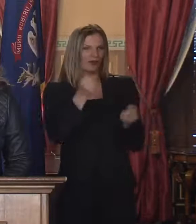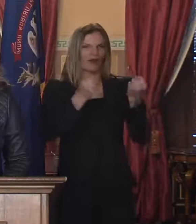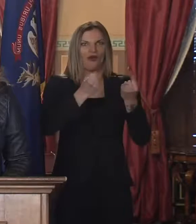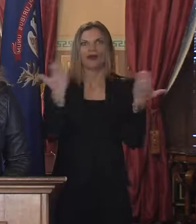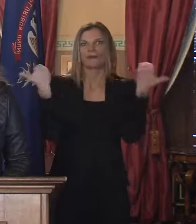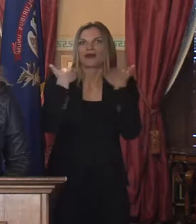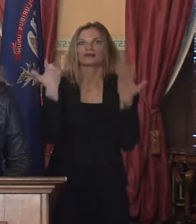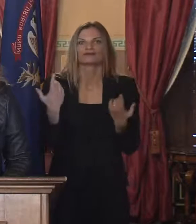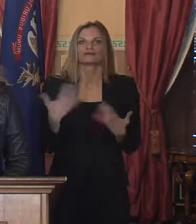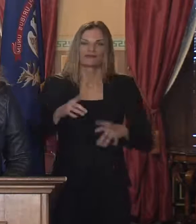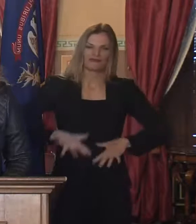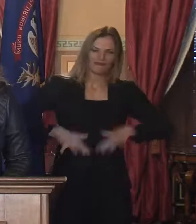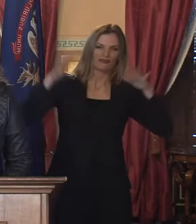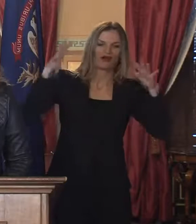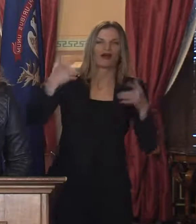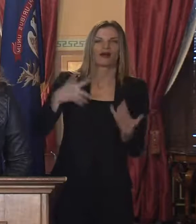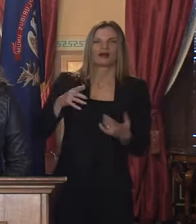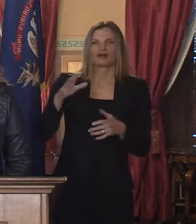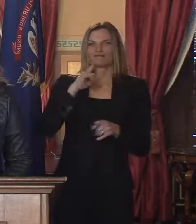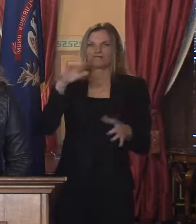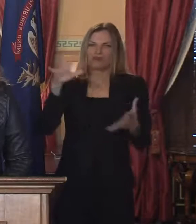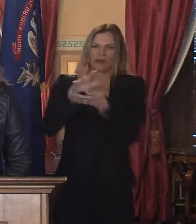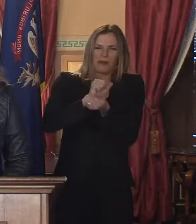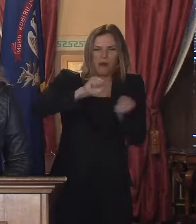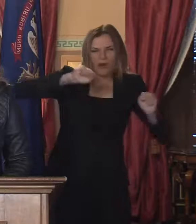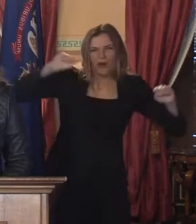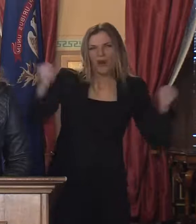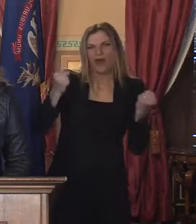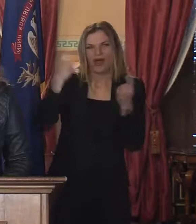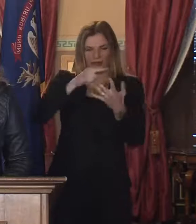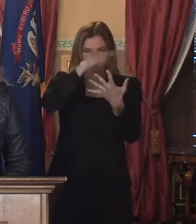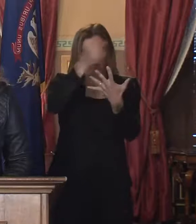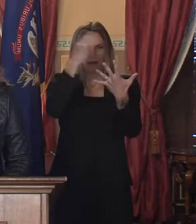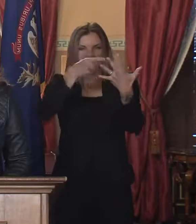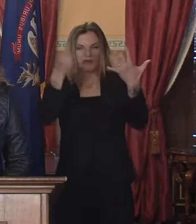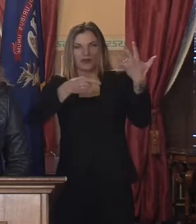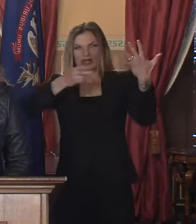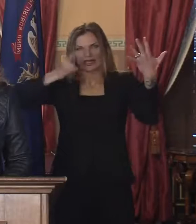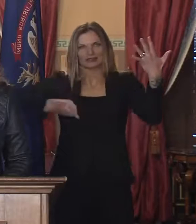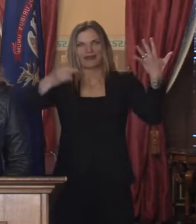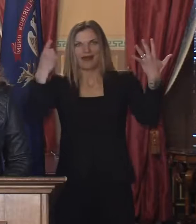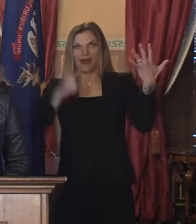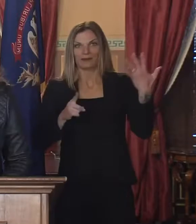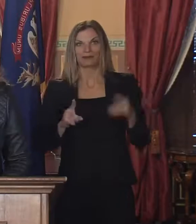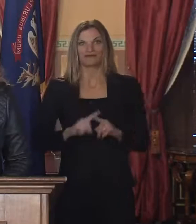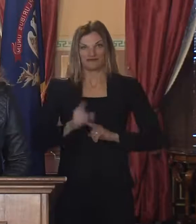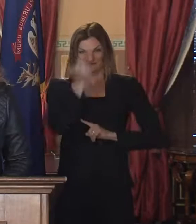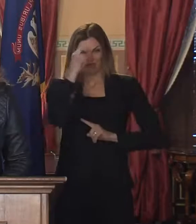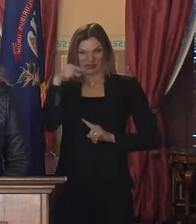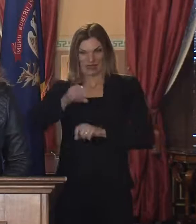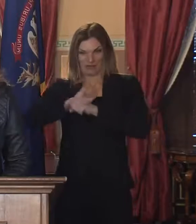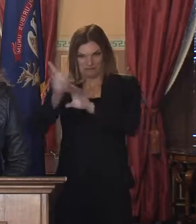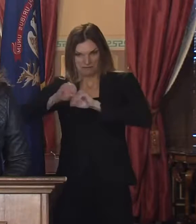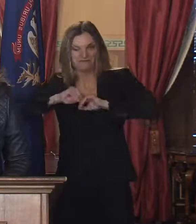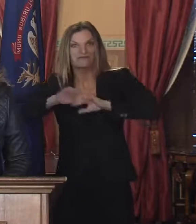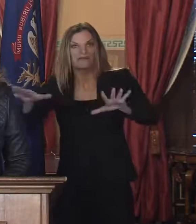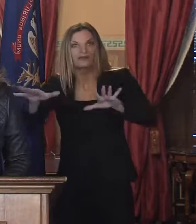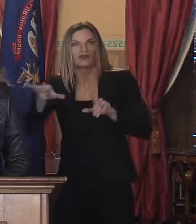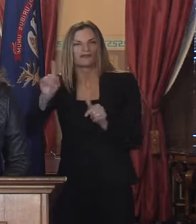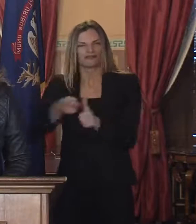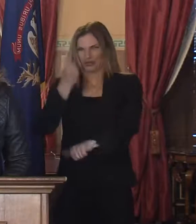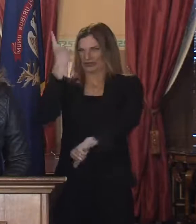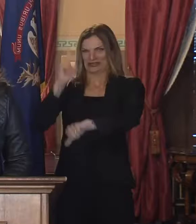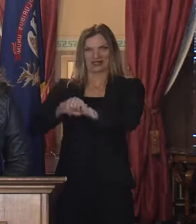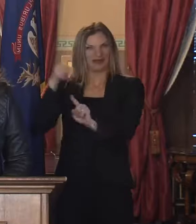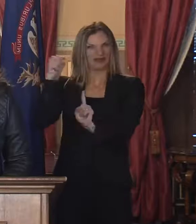floods and polar vortexes. But none of us has faced a challenge like COVID-19, not in our